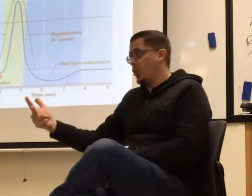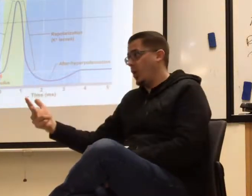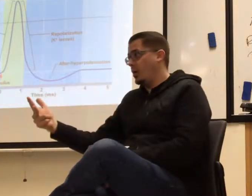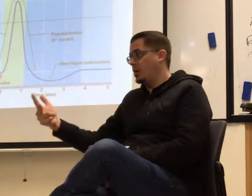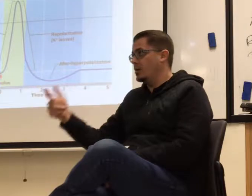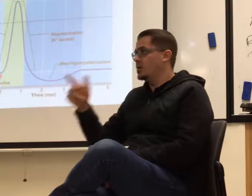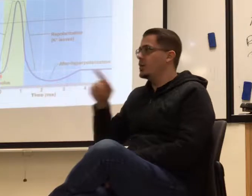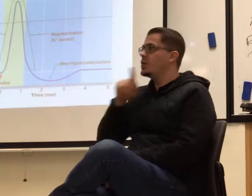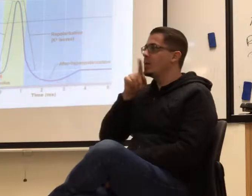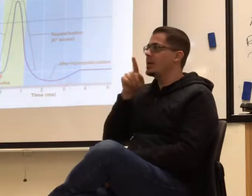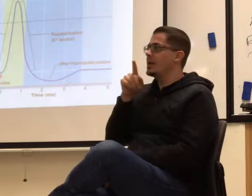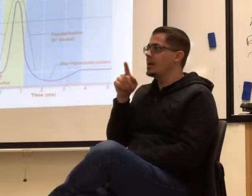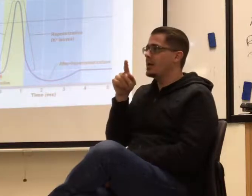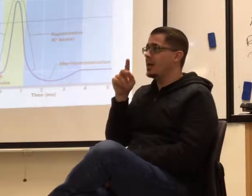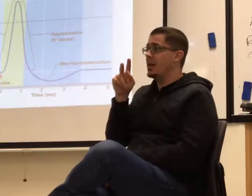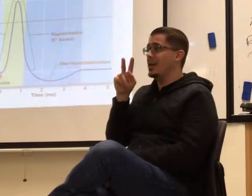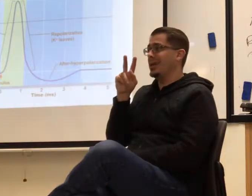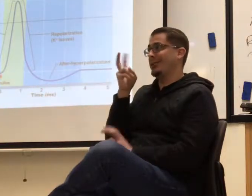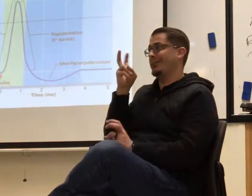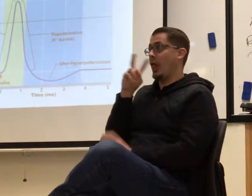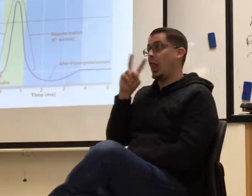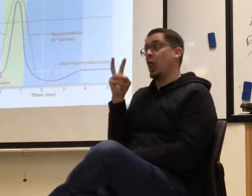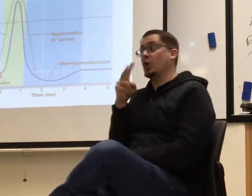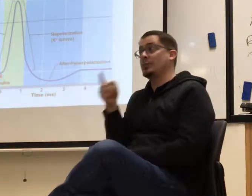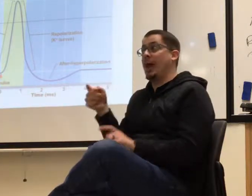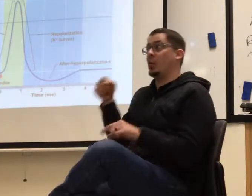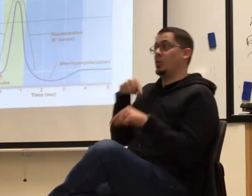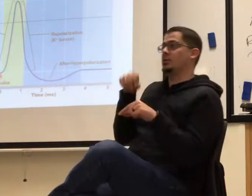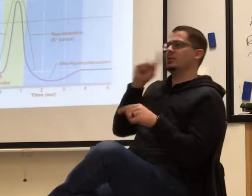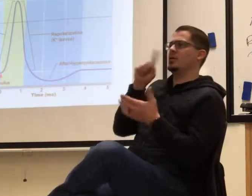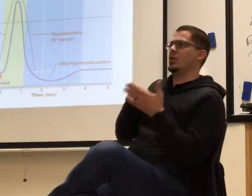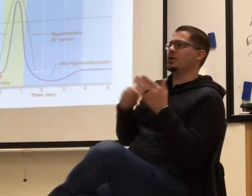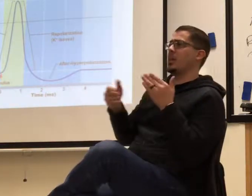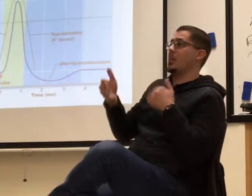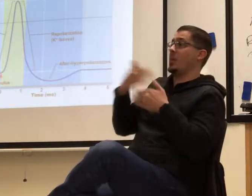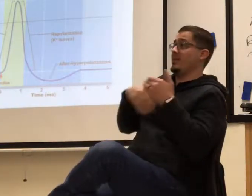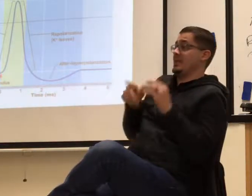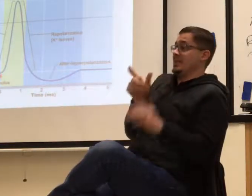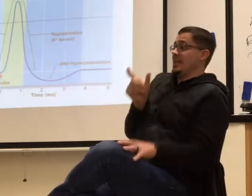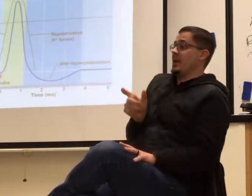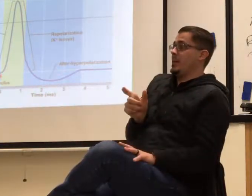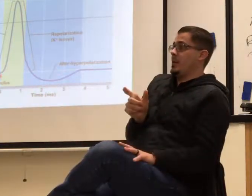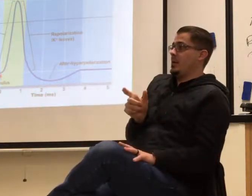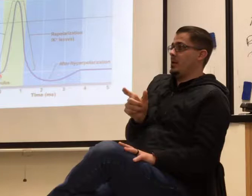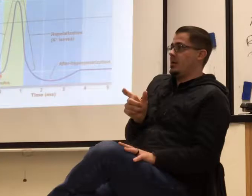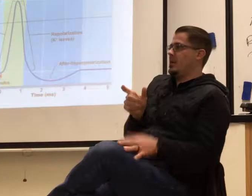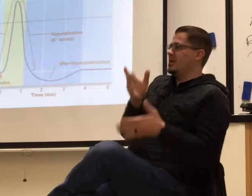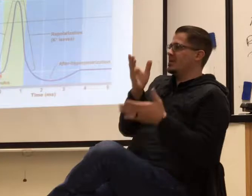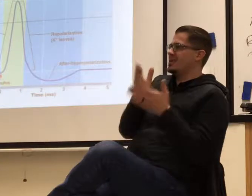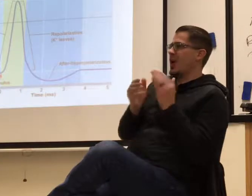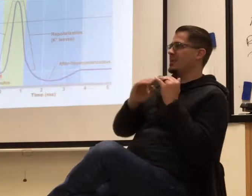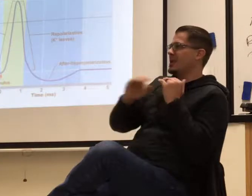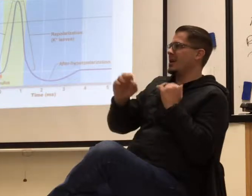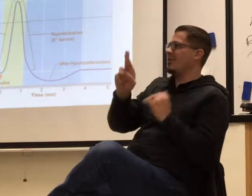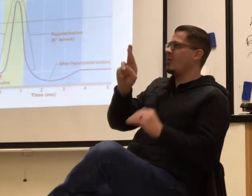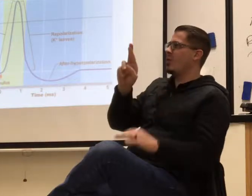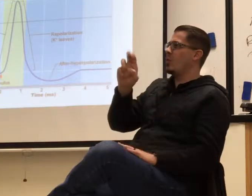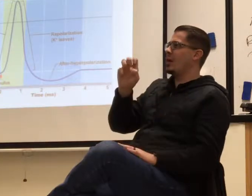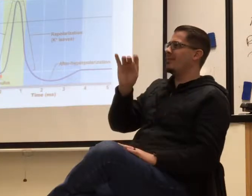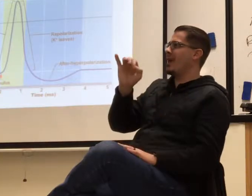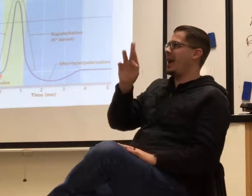looks backwards and it sees that the previous segment is in some state of refractory